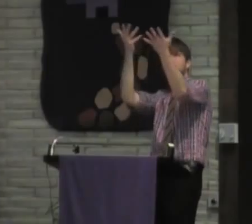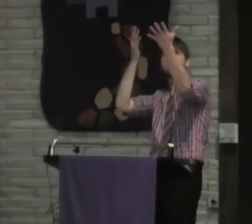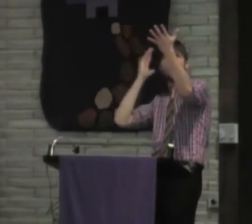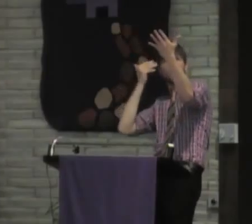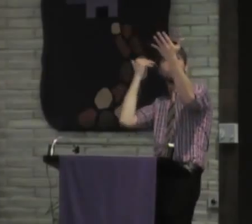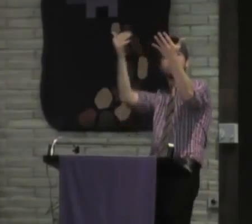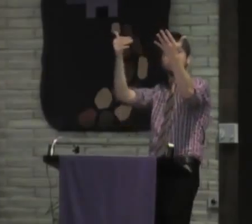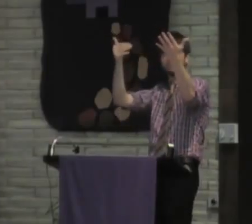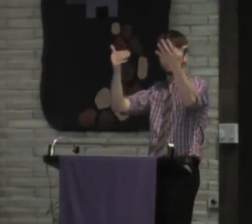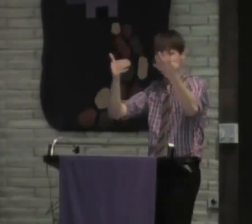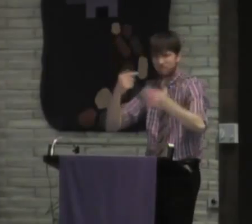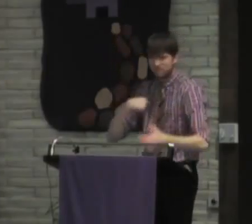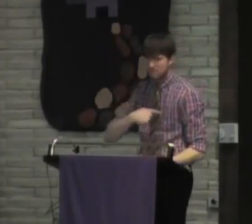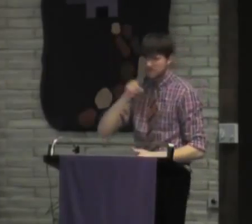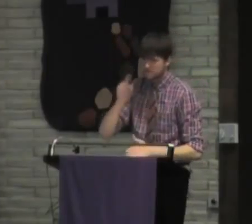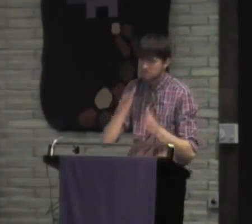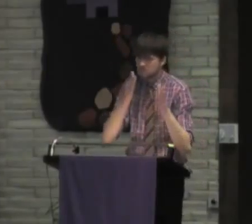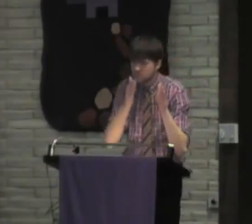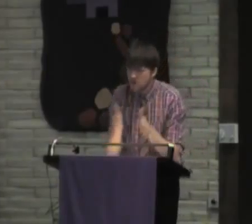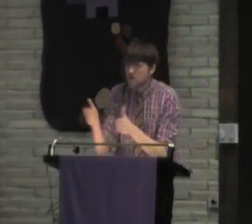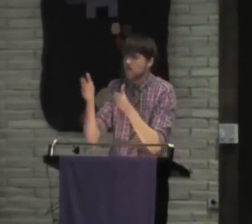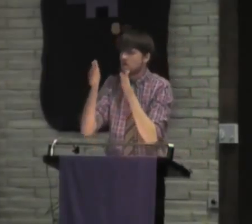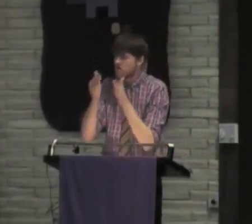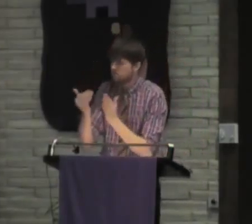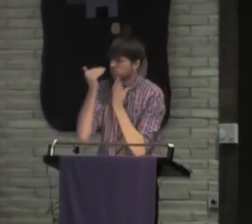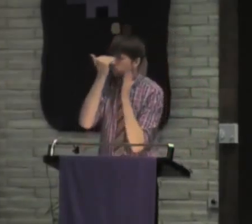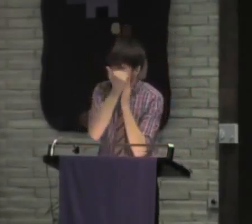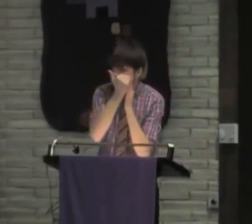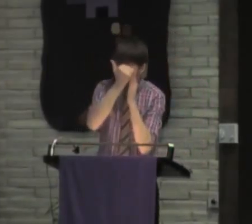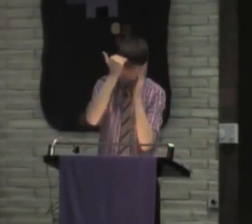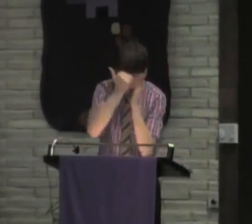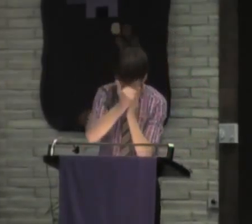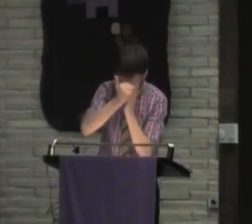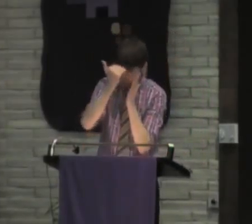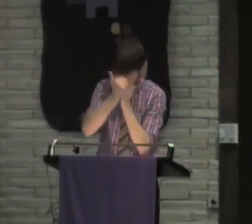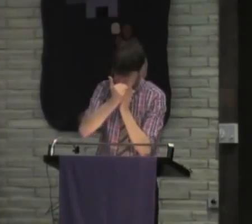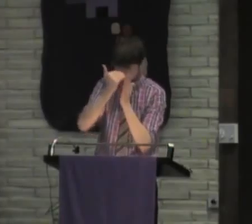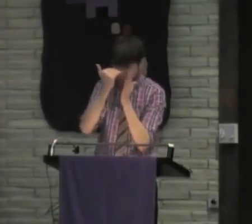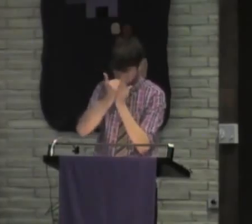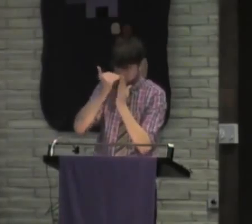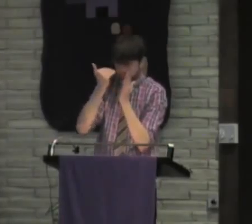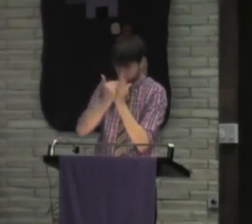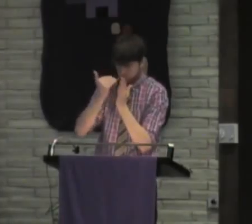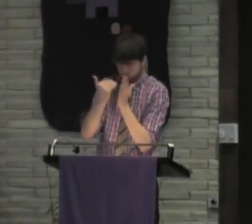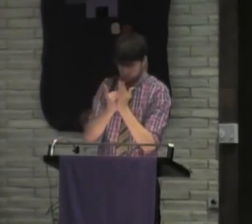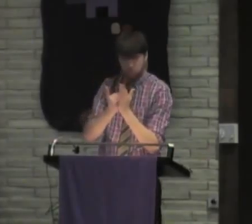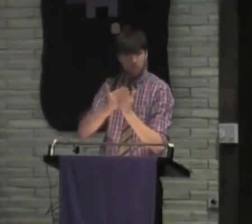We can't just leave it to God and say, God, fix this. We have to plan and be meticulous.